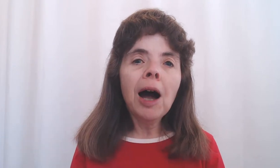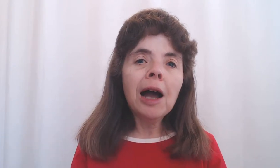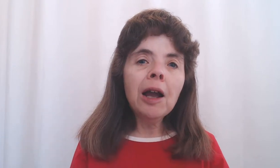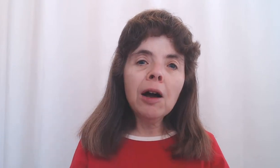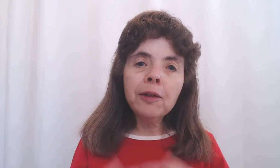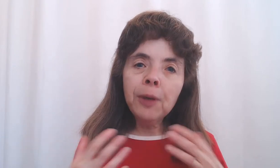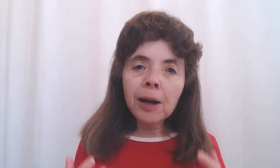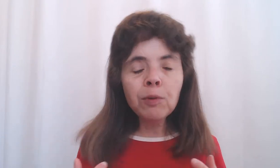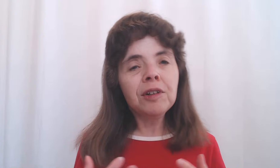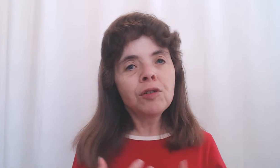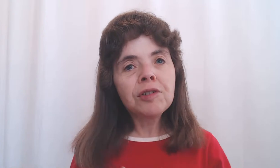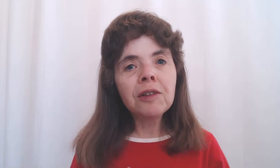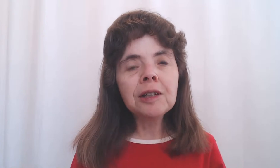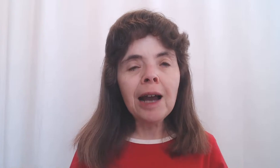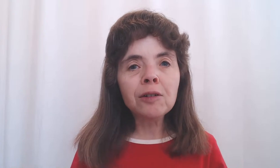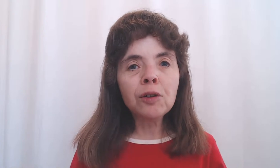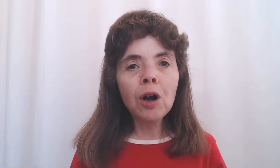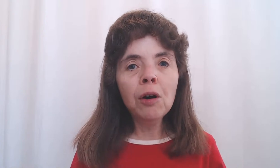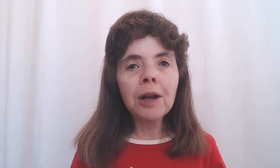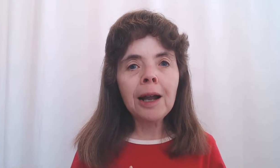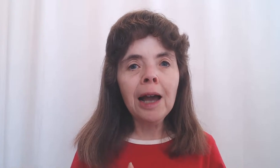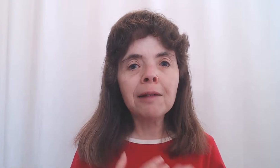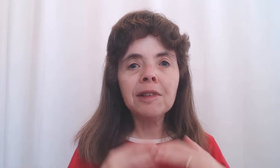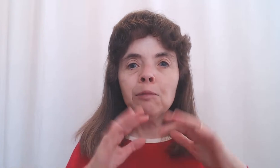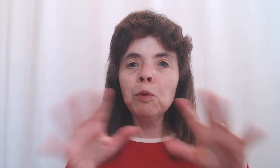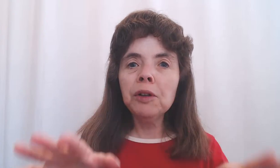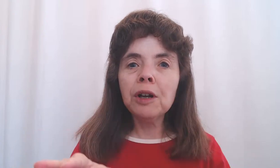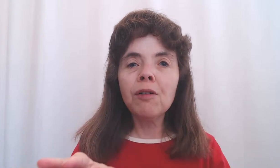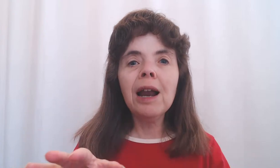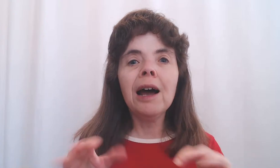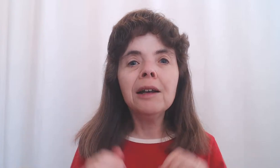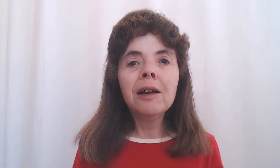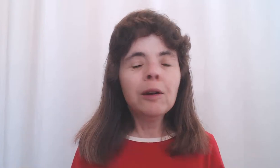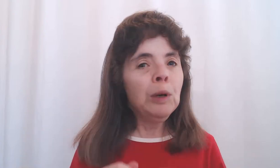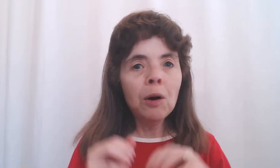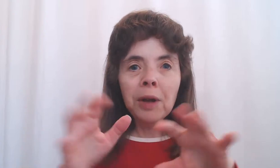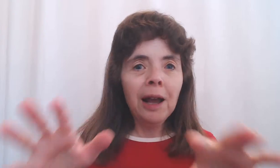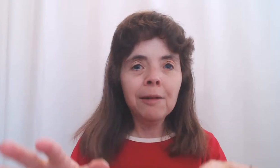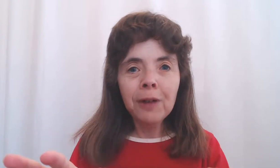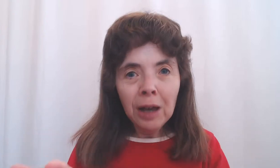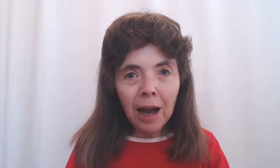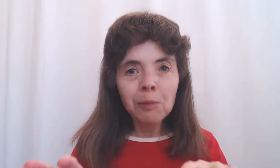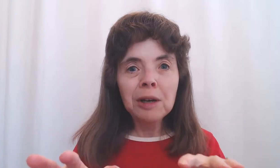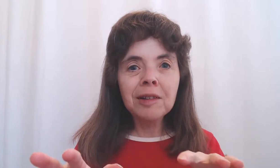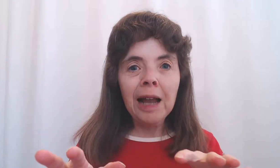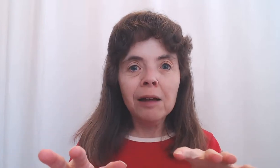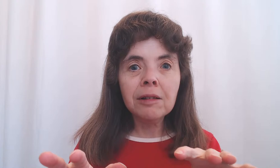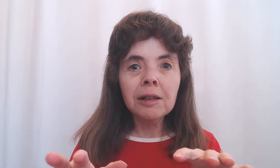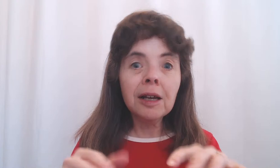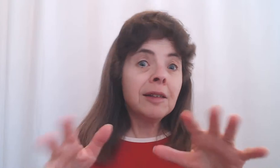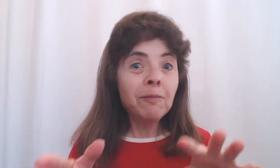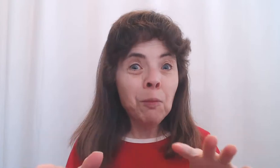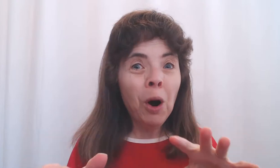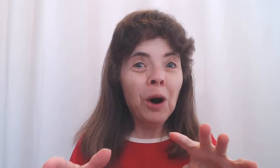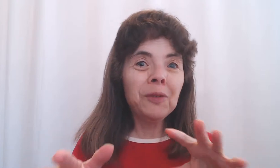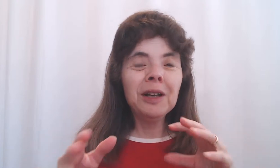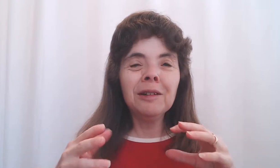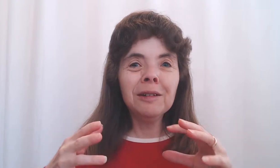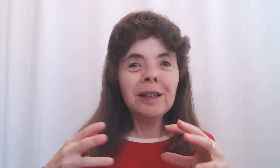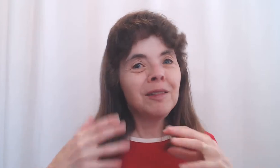I, I thought it was interesting that Dr. Lacona kind of seemed willing to grant that we don't have eyewitness accounts except for Paul. And then he, he